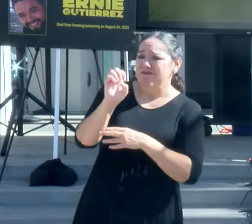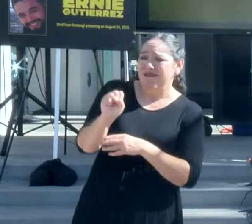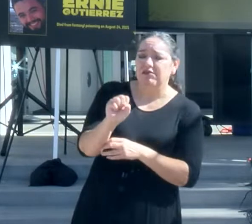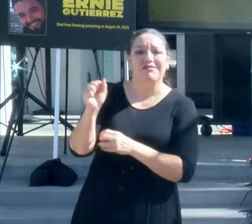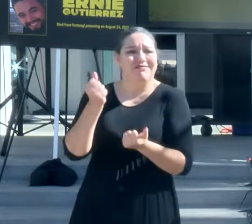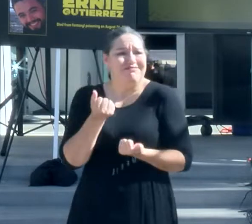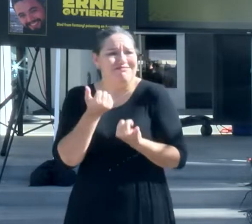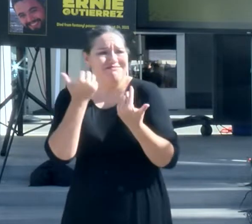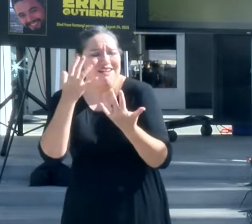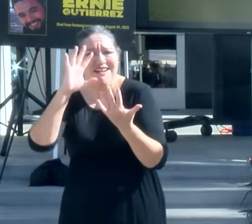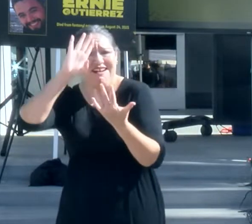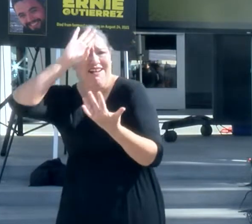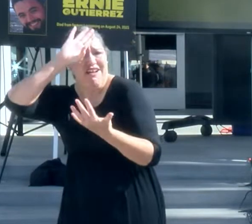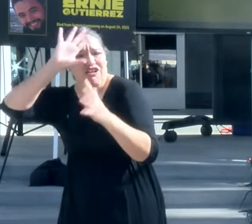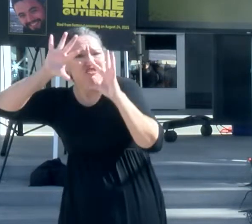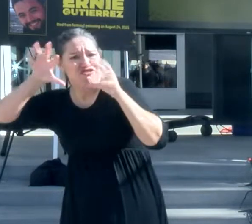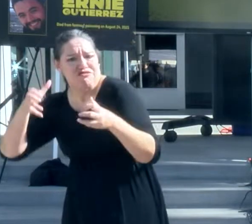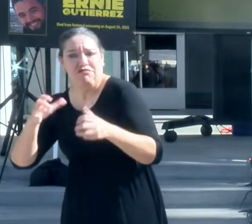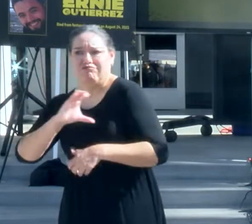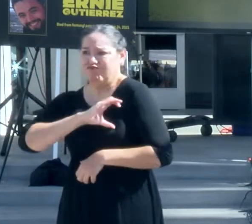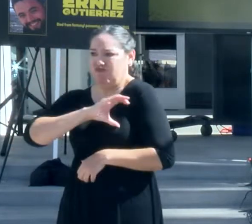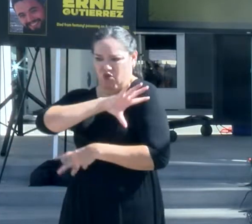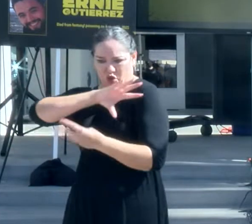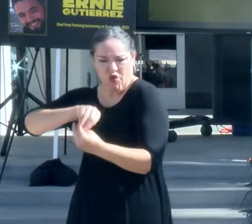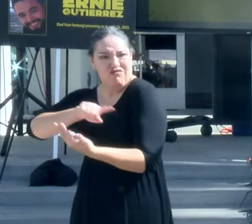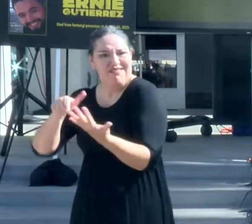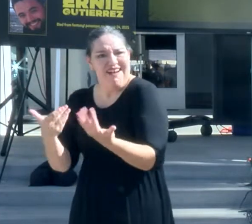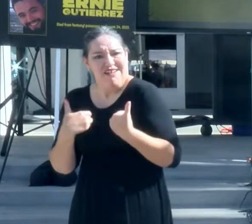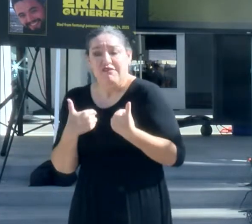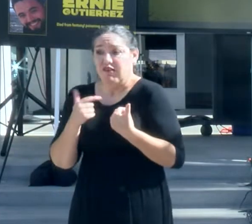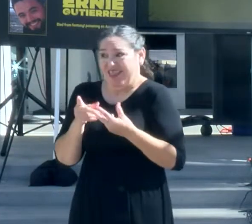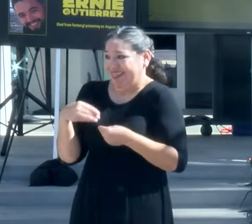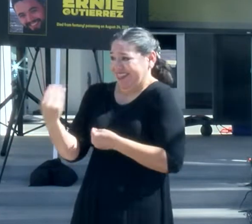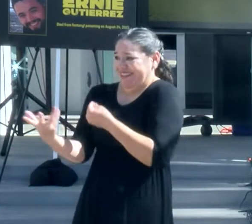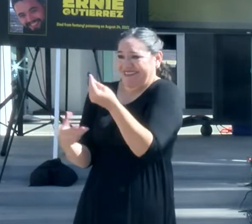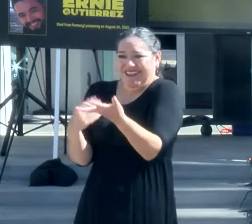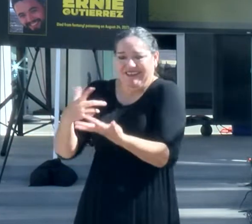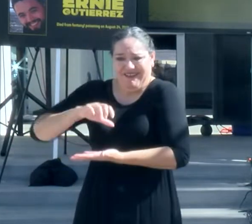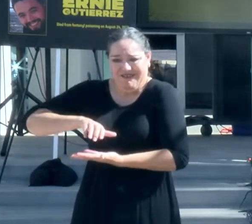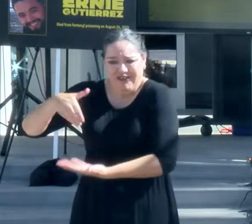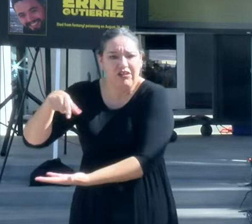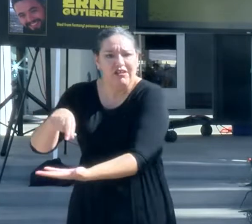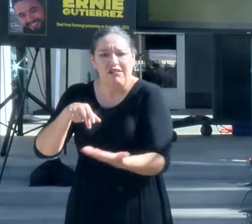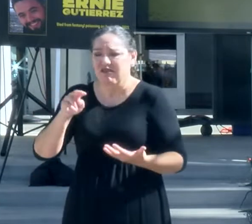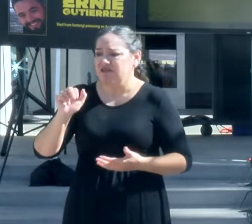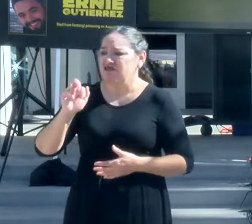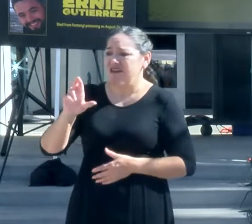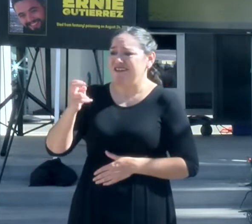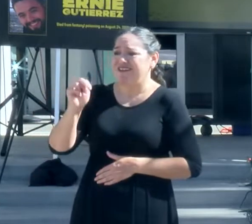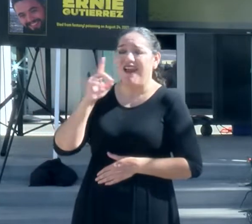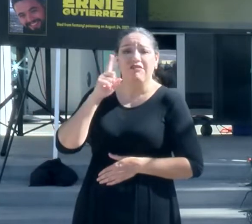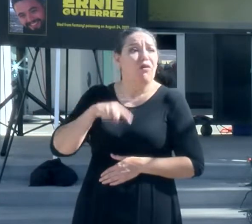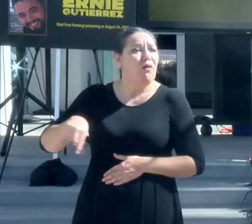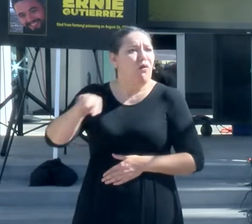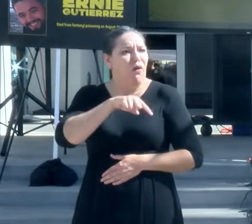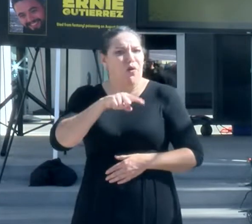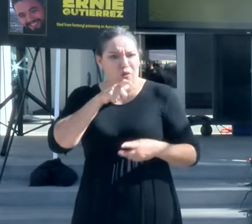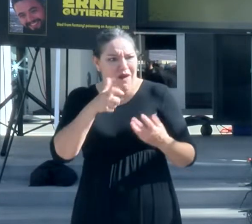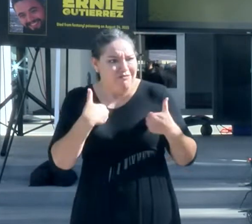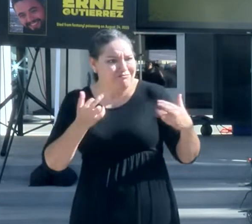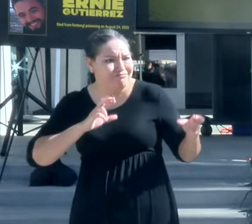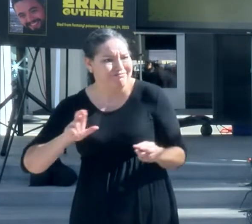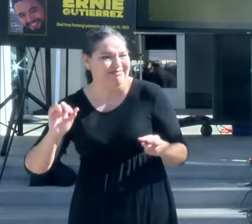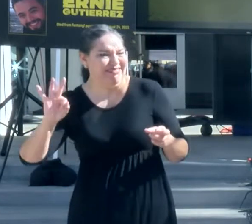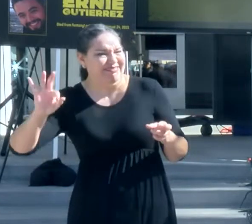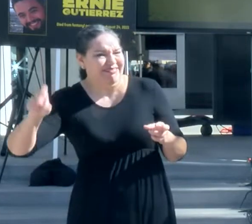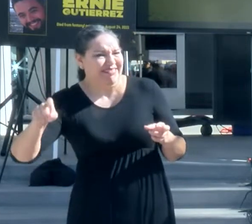law enforcement, as well as leaving behind Narcan and kits for bystanders. The data team from Public